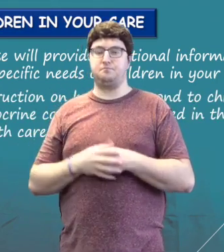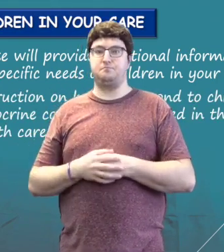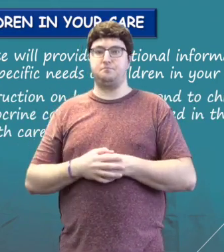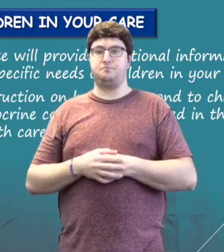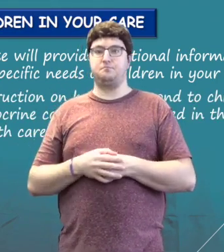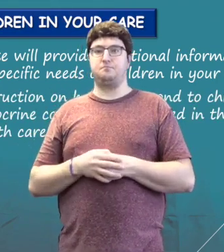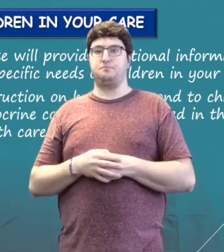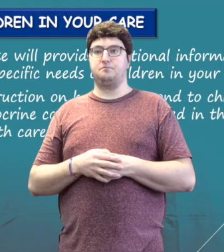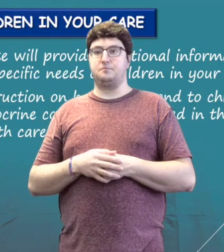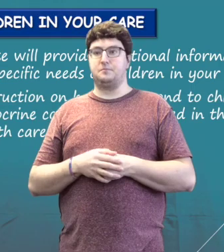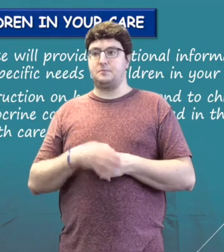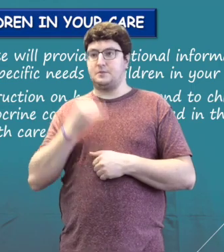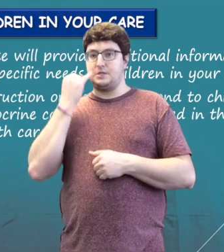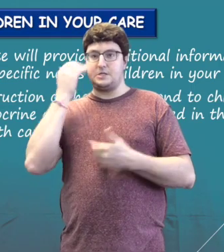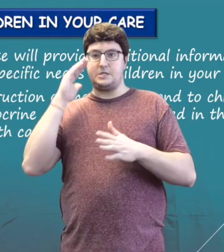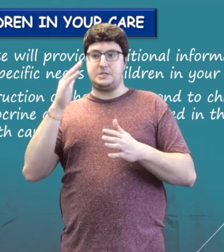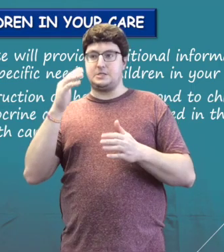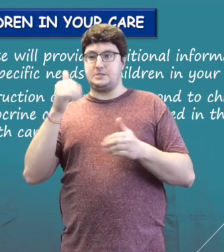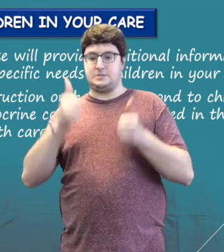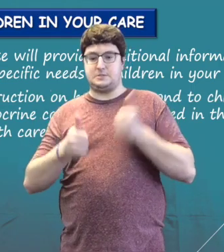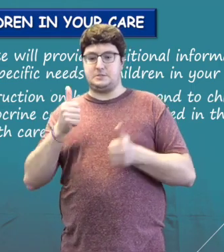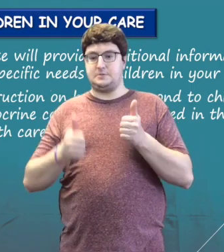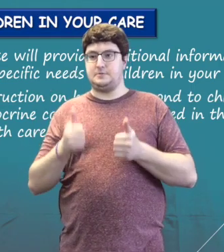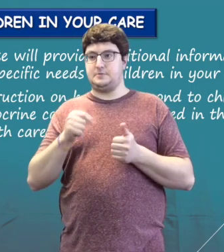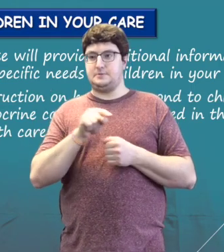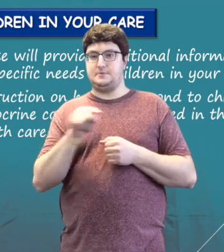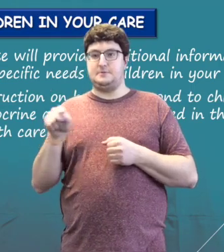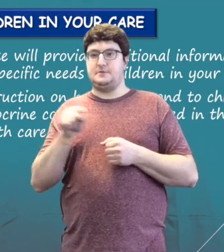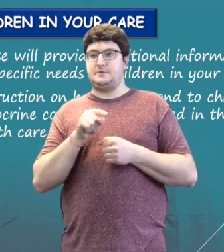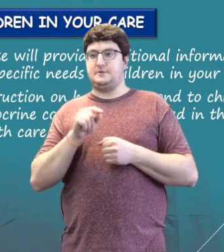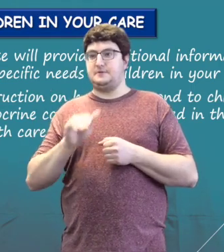you do not know which children in your care have an endocrine condition